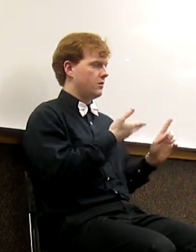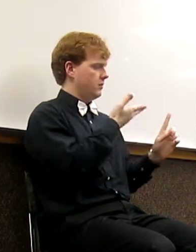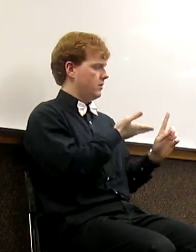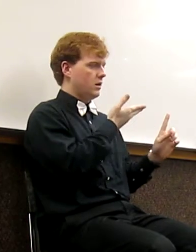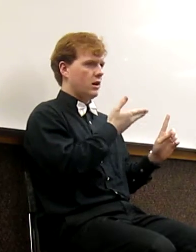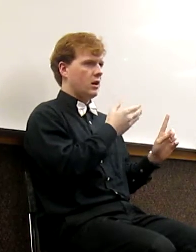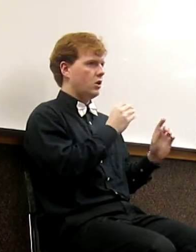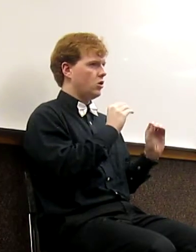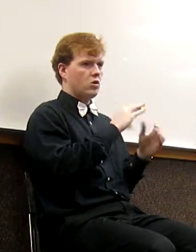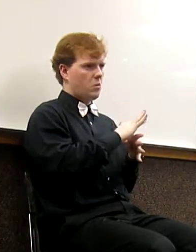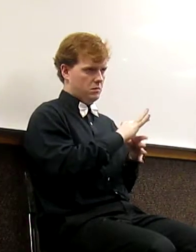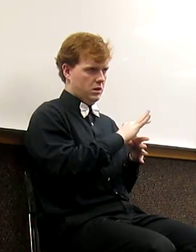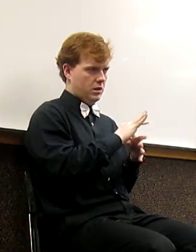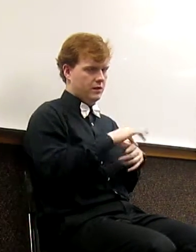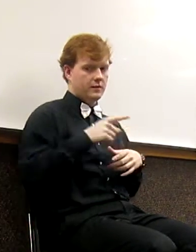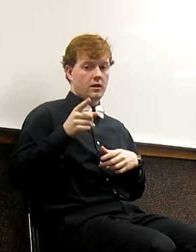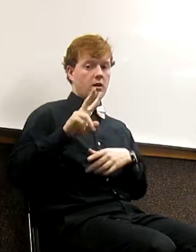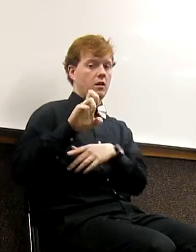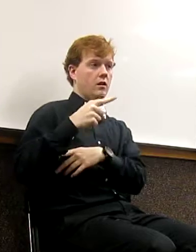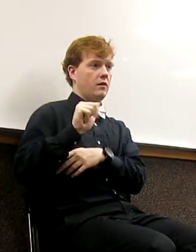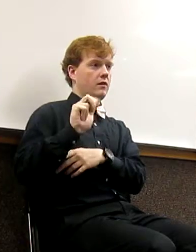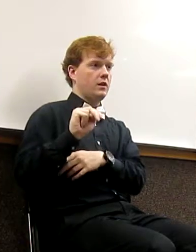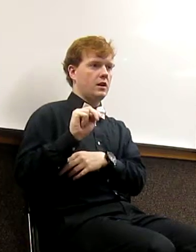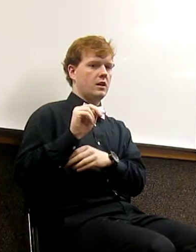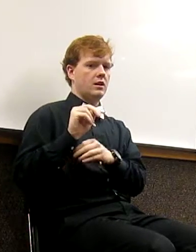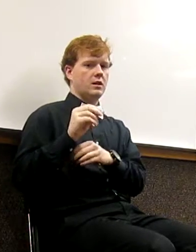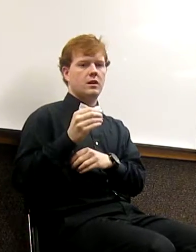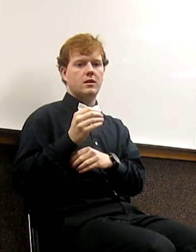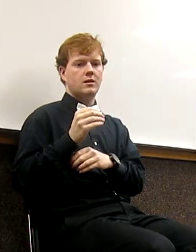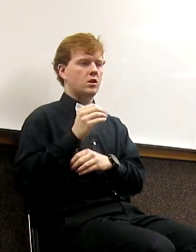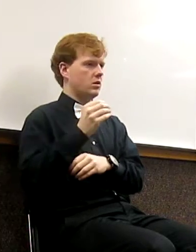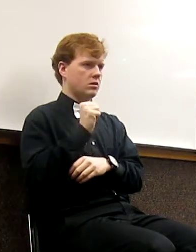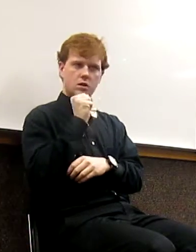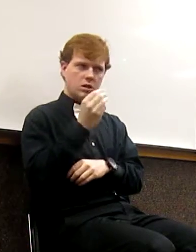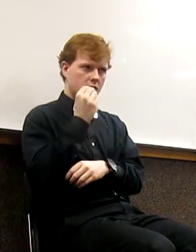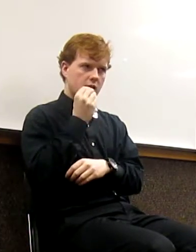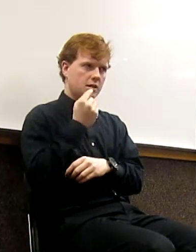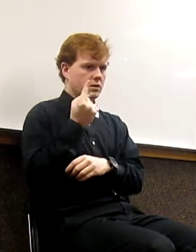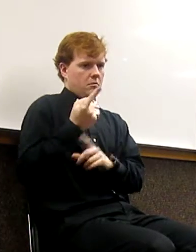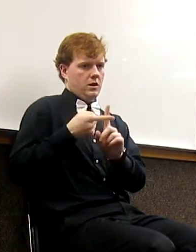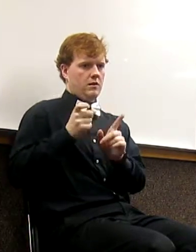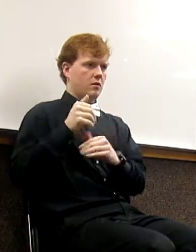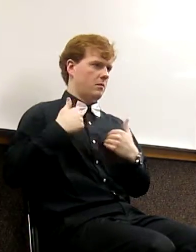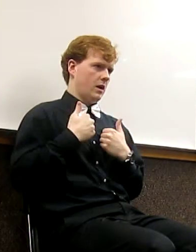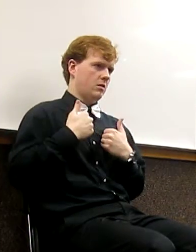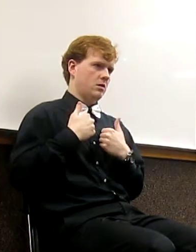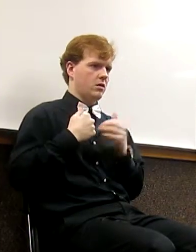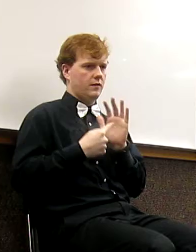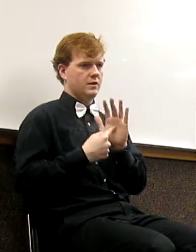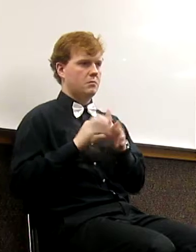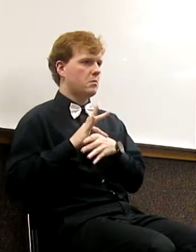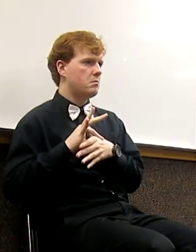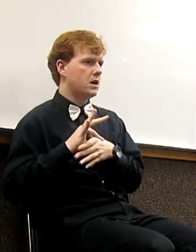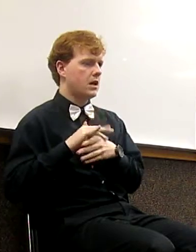doesn't use anything animal, right? And Right. then a vegetarian just doesn't eat meat. Right, you got it. So you probably had it right. You just Okay, yeah.